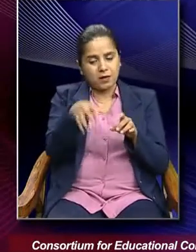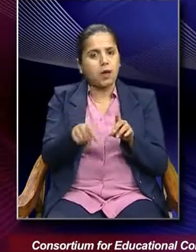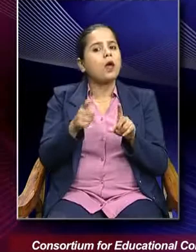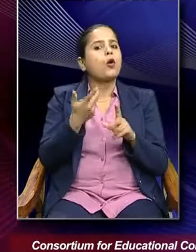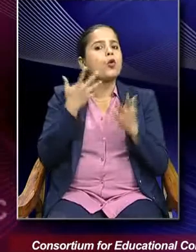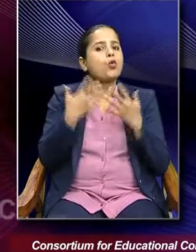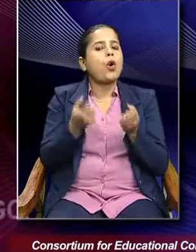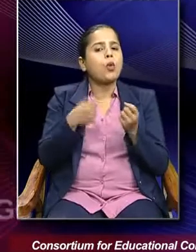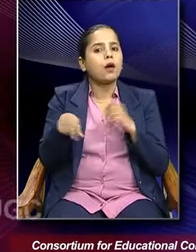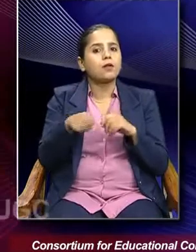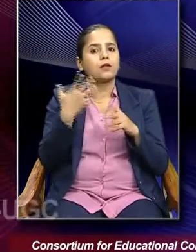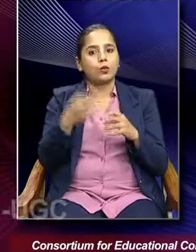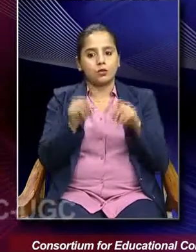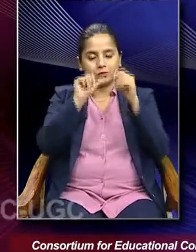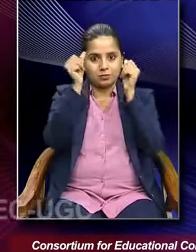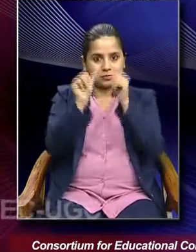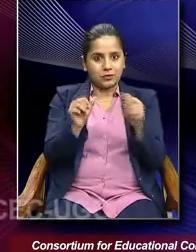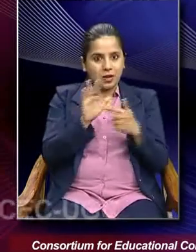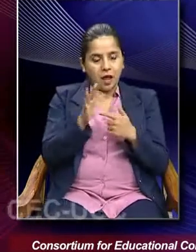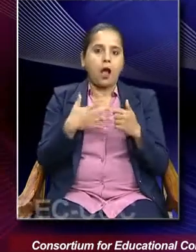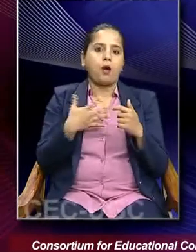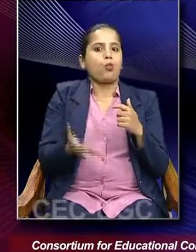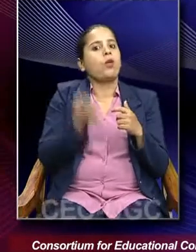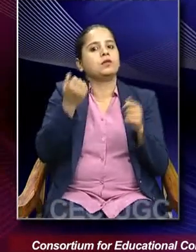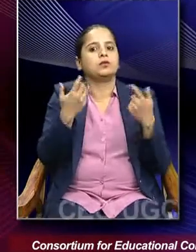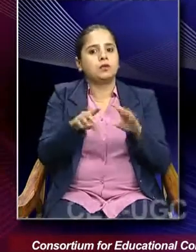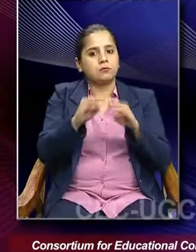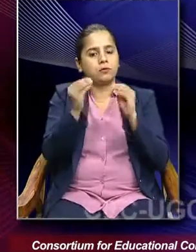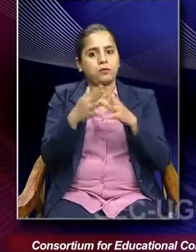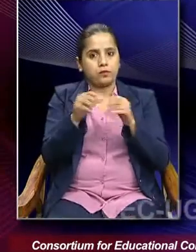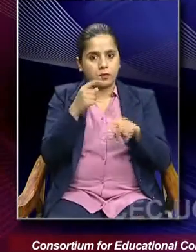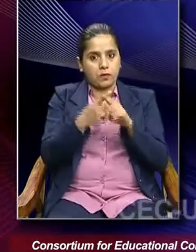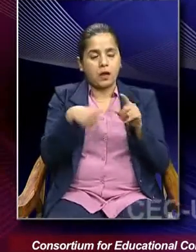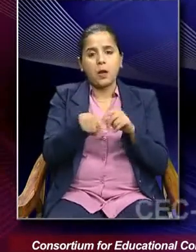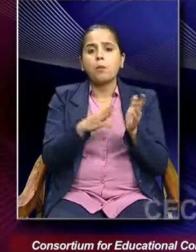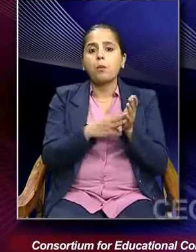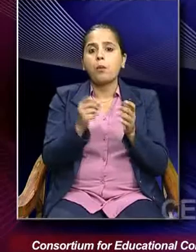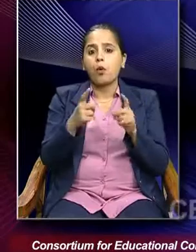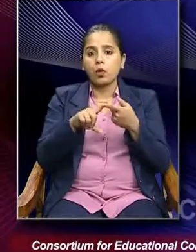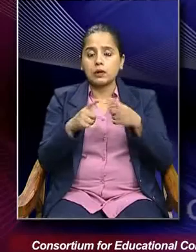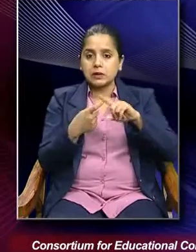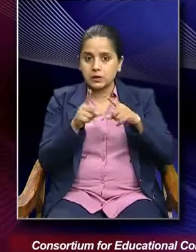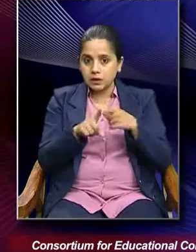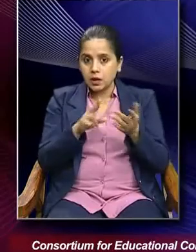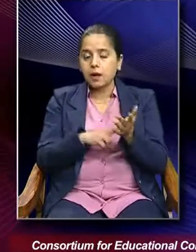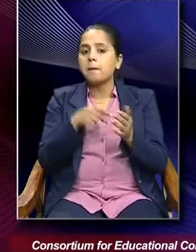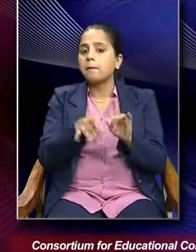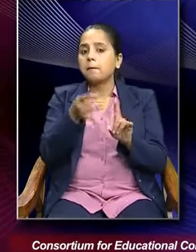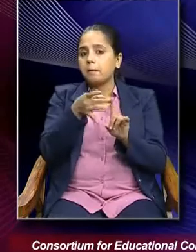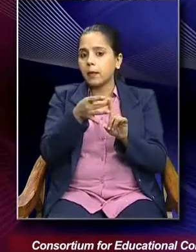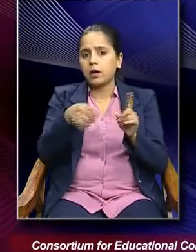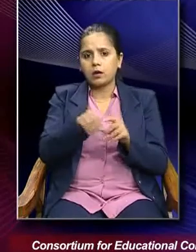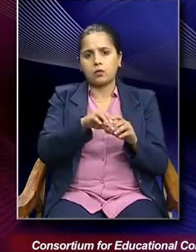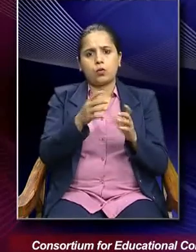desired figure was attained. The molten metal was then poured into